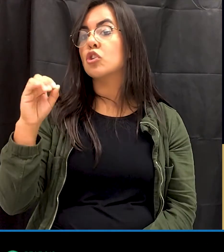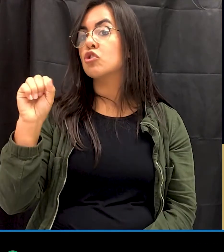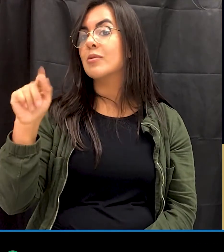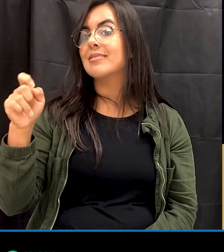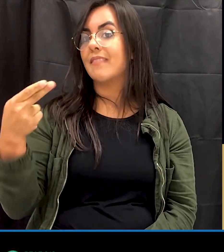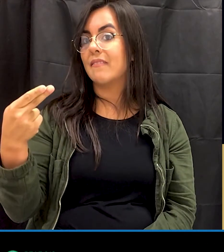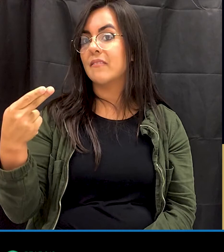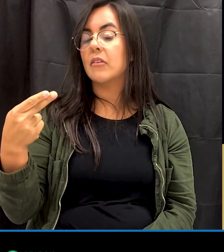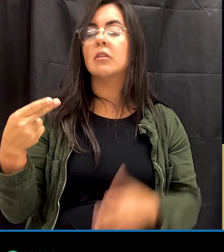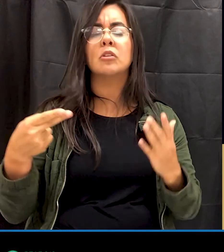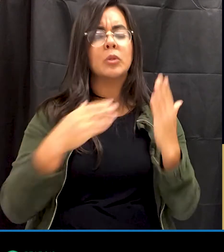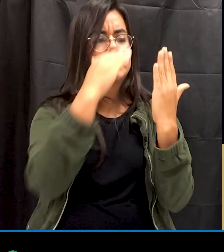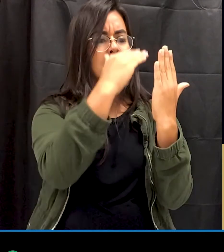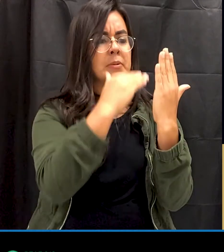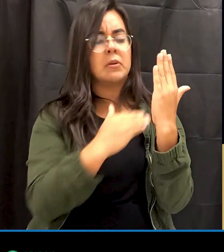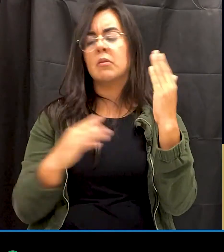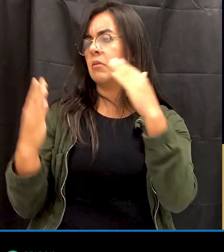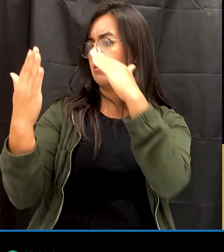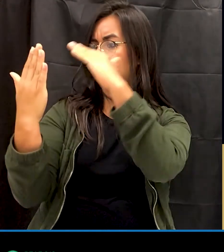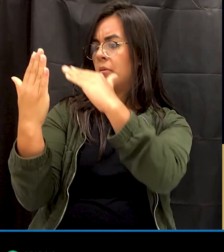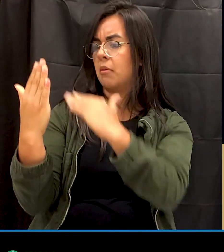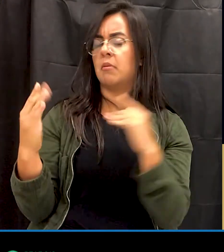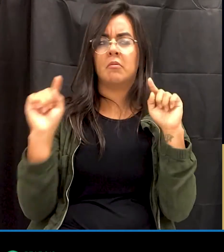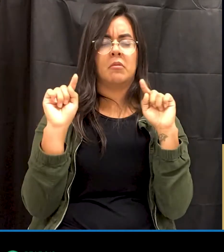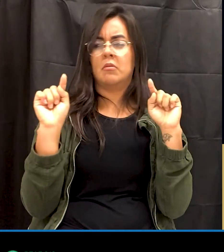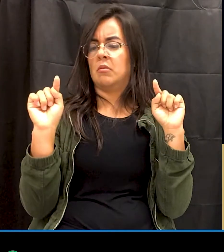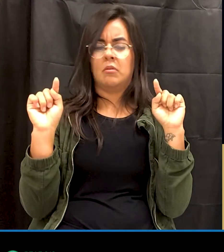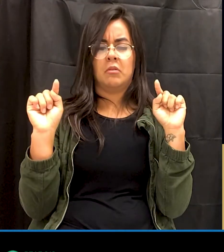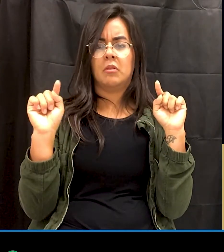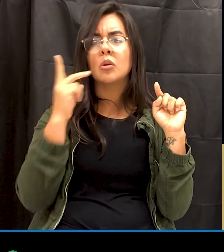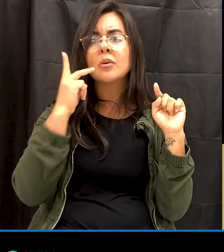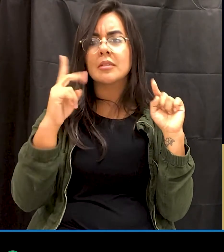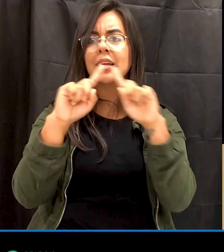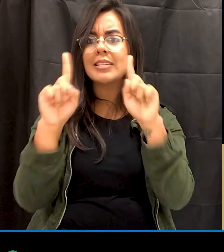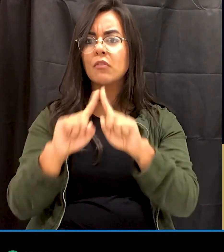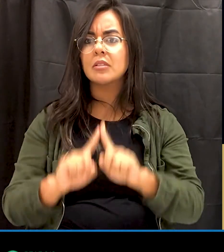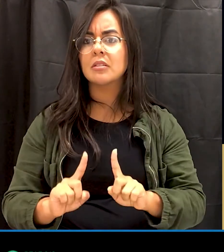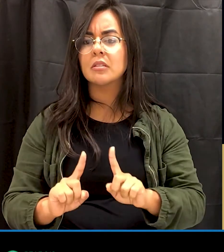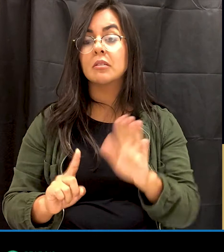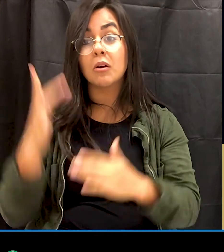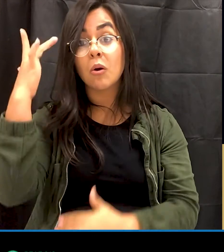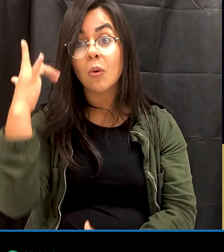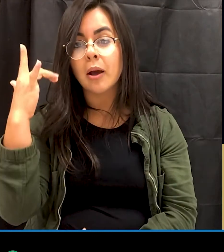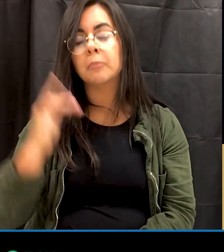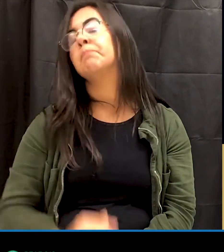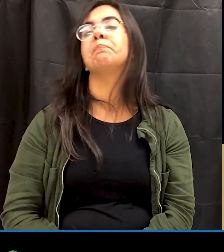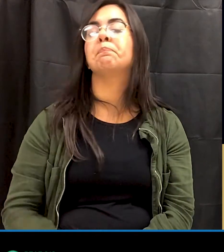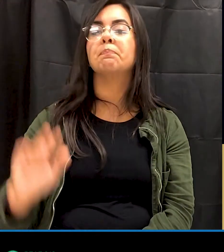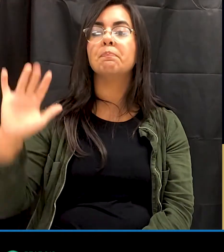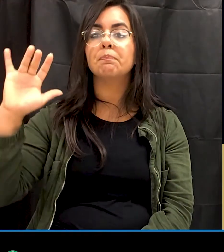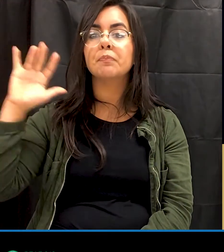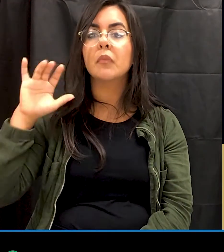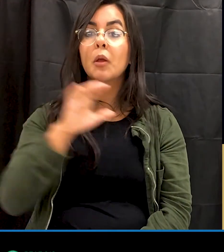write them down and you'll see there are differences. Why is this? Well, this is something that was discussed by many Christians